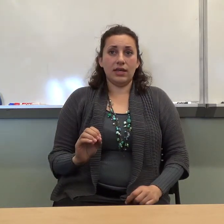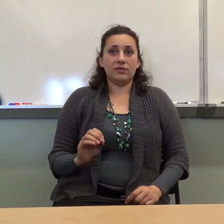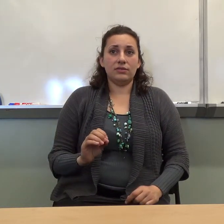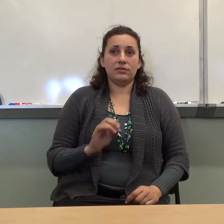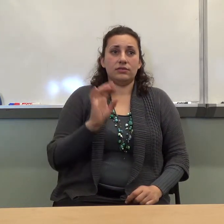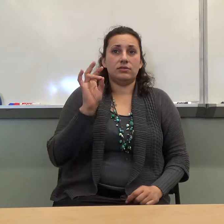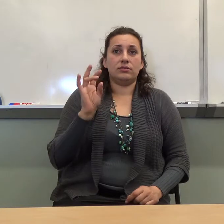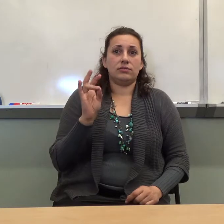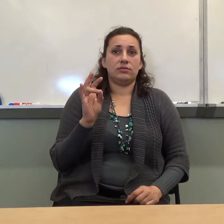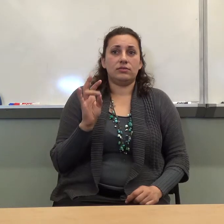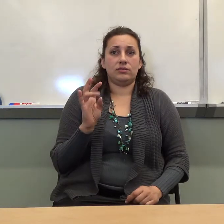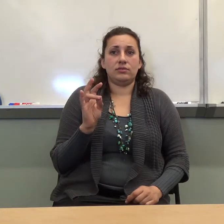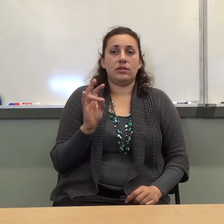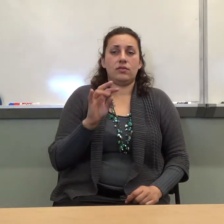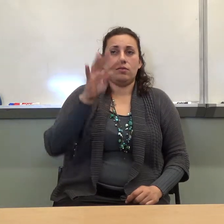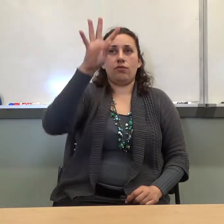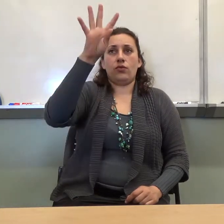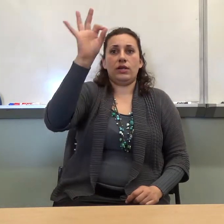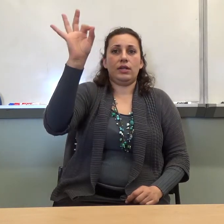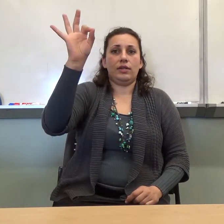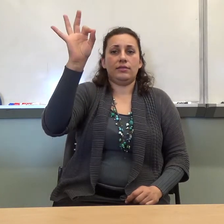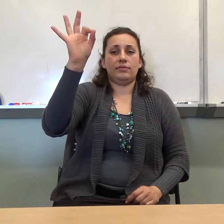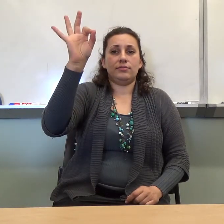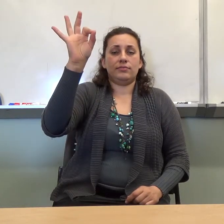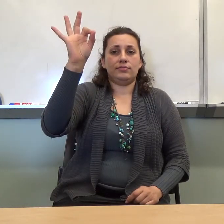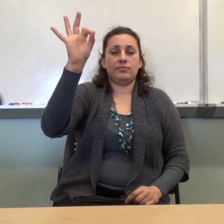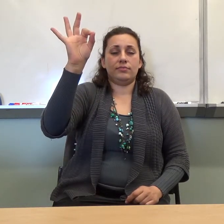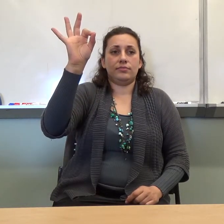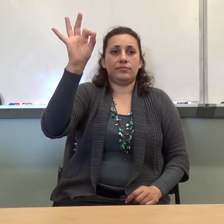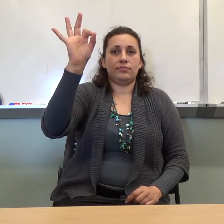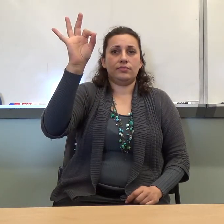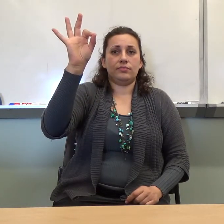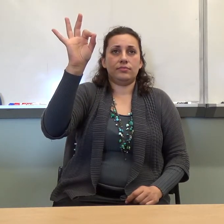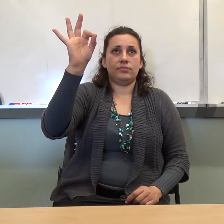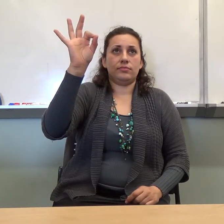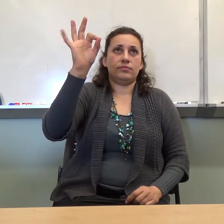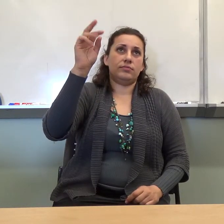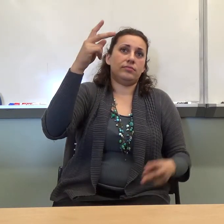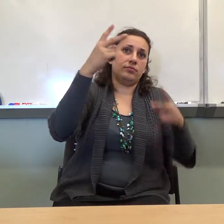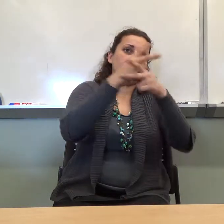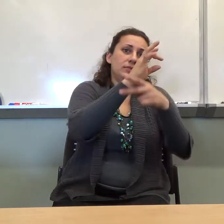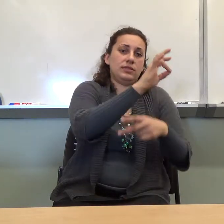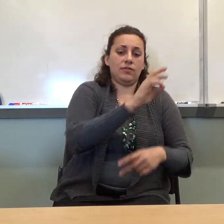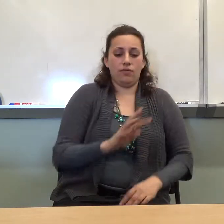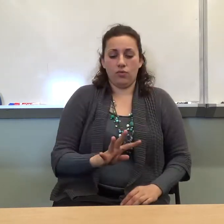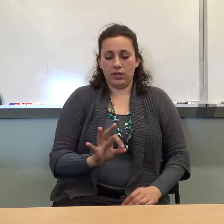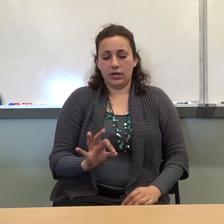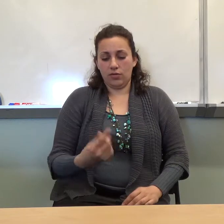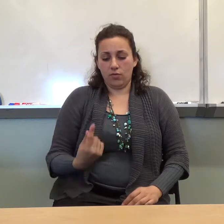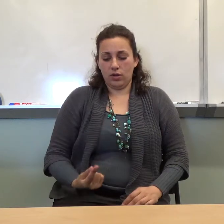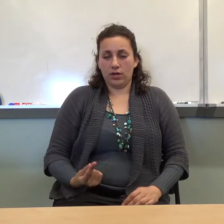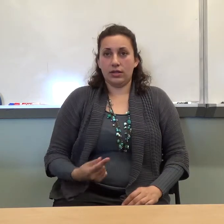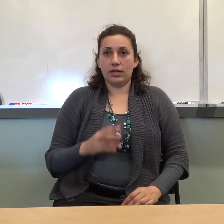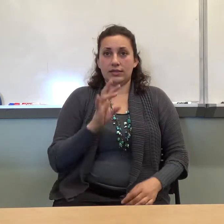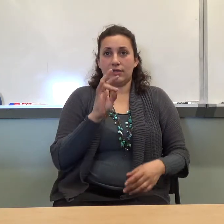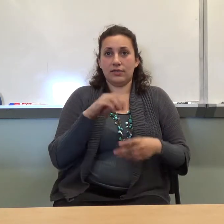7. Yeah, 49. Okay, 1, bring down, 7 into 10. 1.